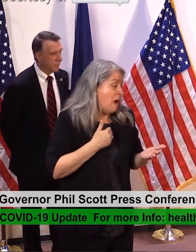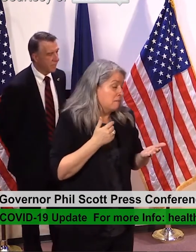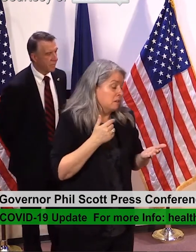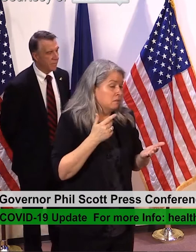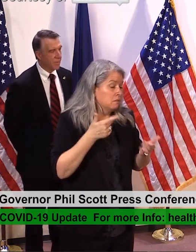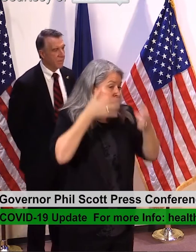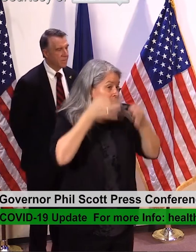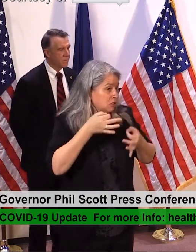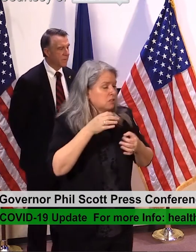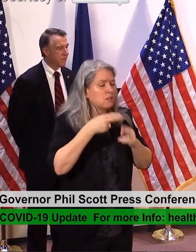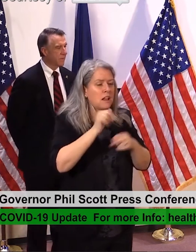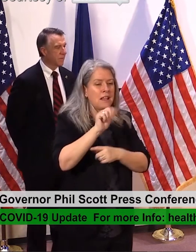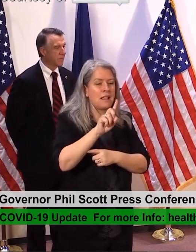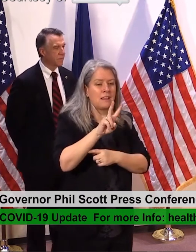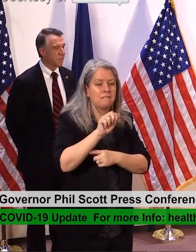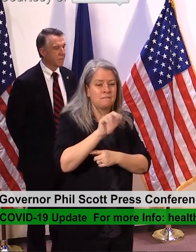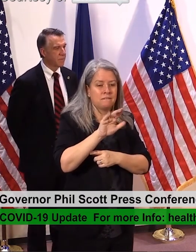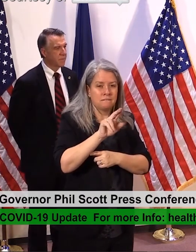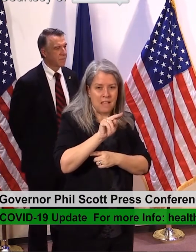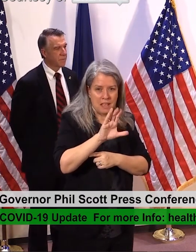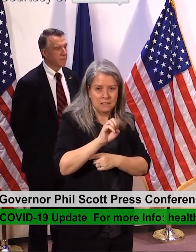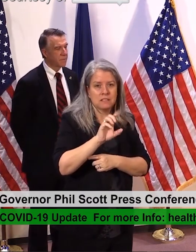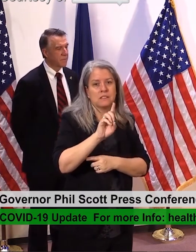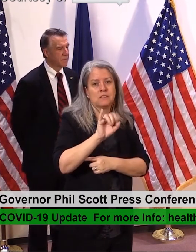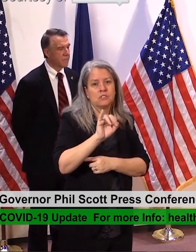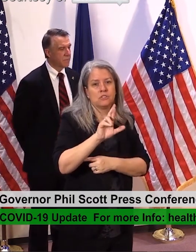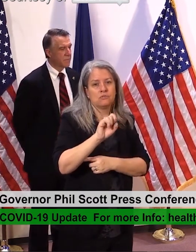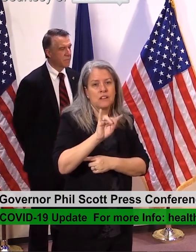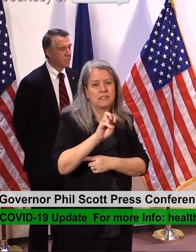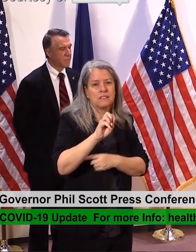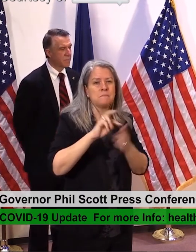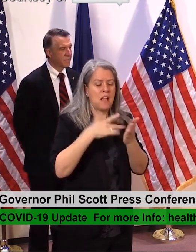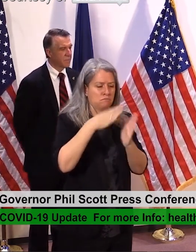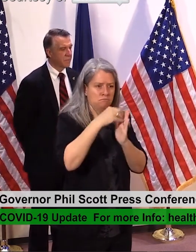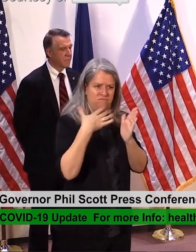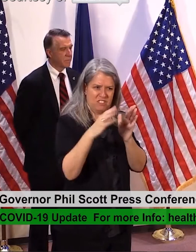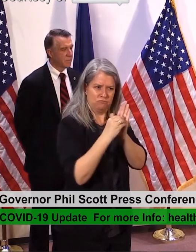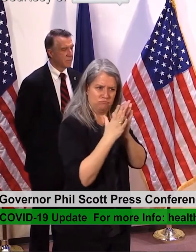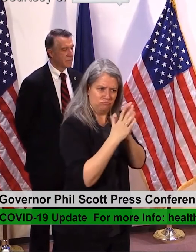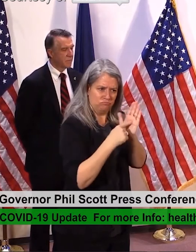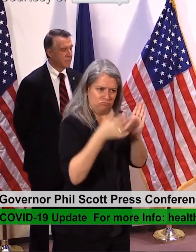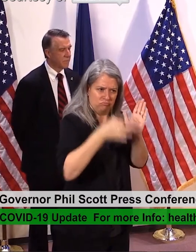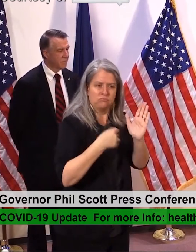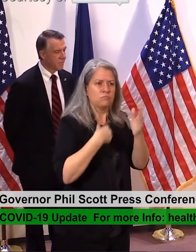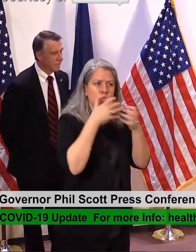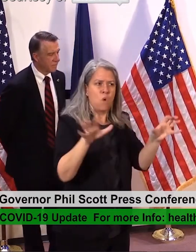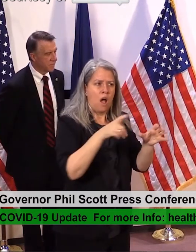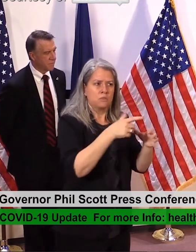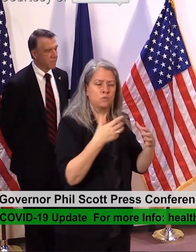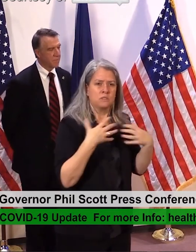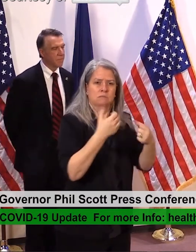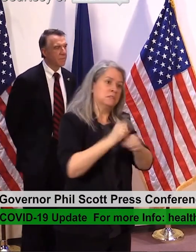such. So have to be careful when we think about that, because many people would want to be brought